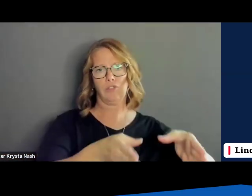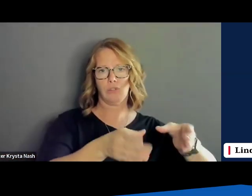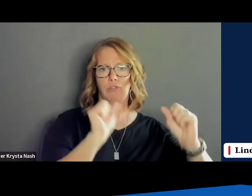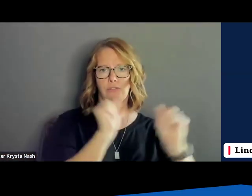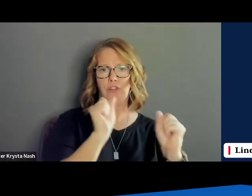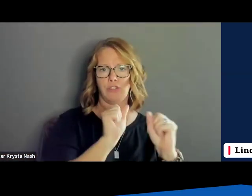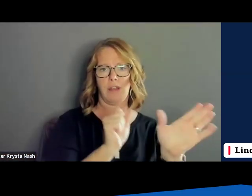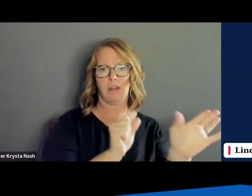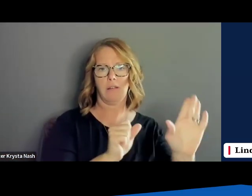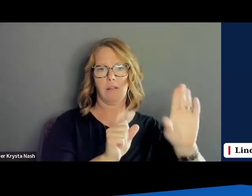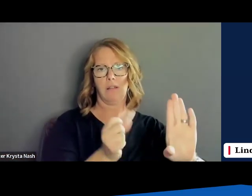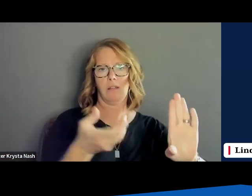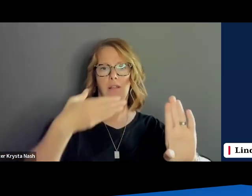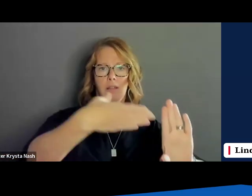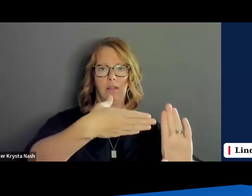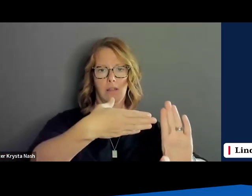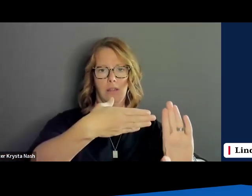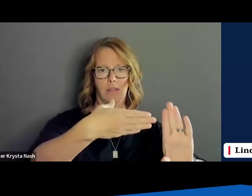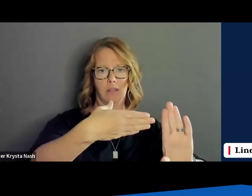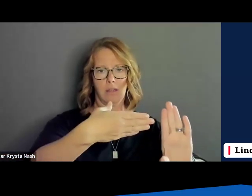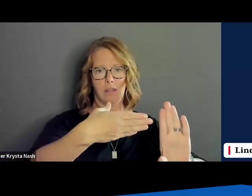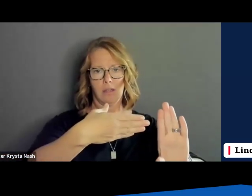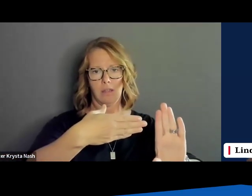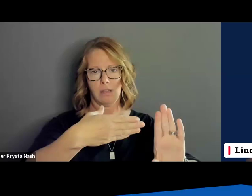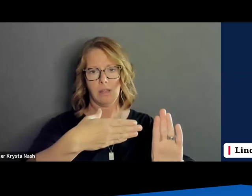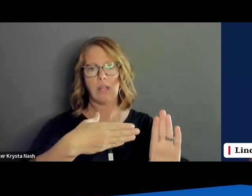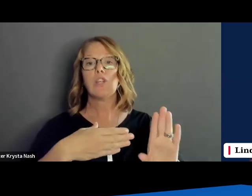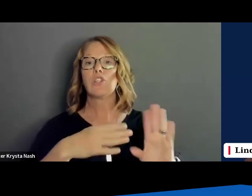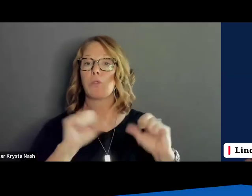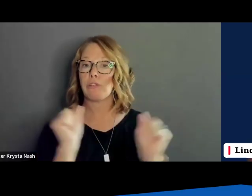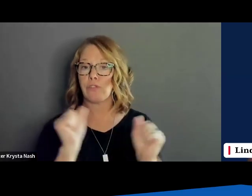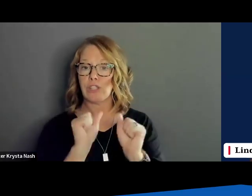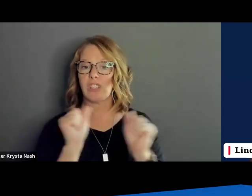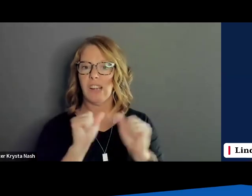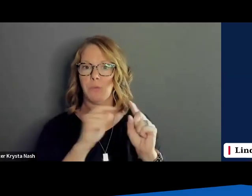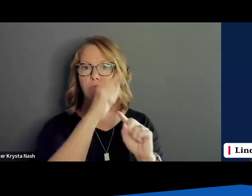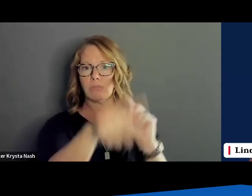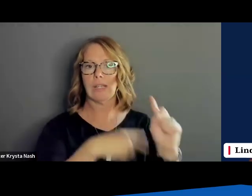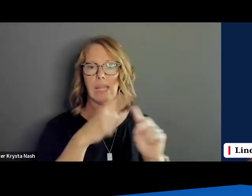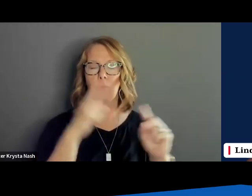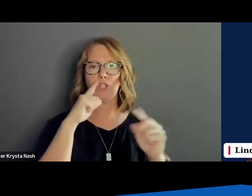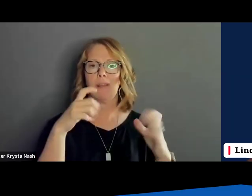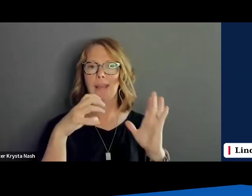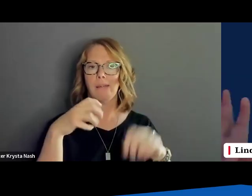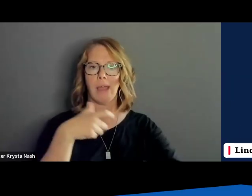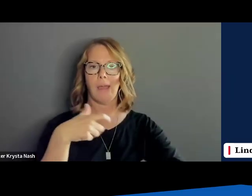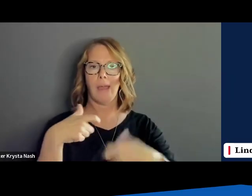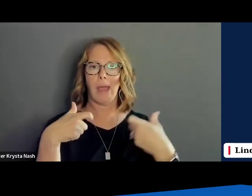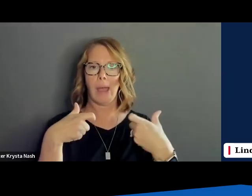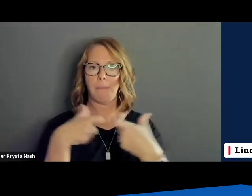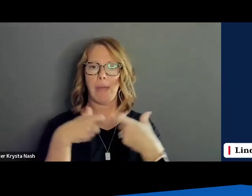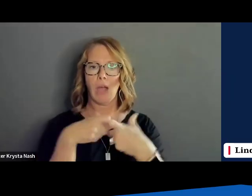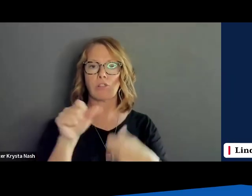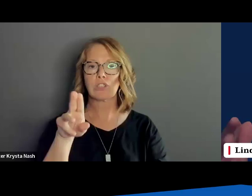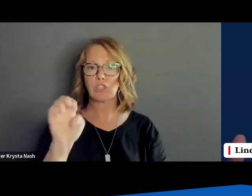so what would happen was when the refrigerator would run its cycle, it would do some kind of power surge in the computer, but you